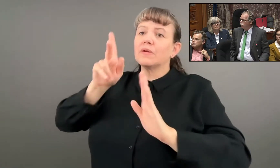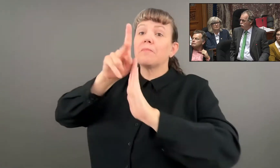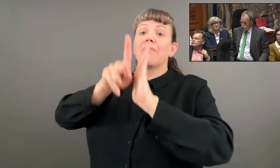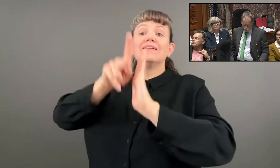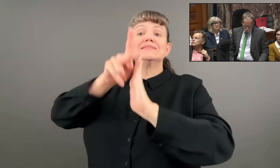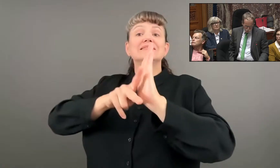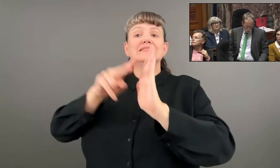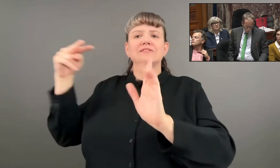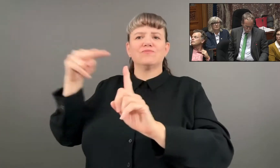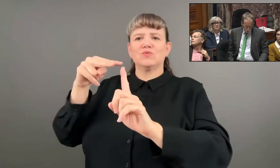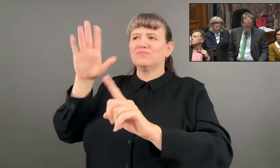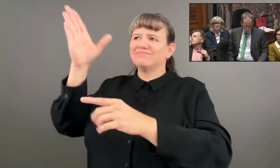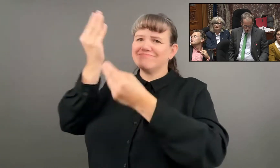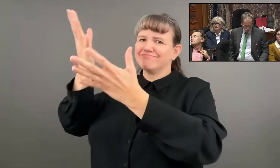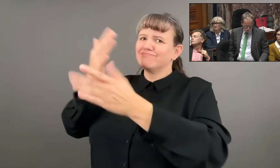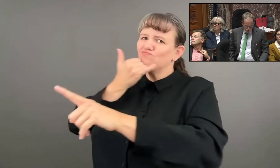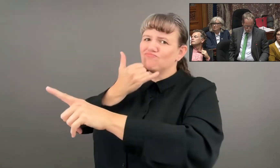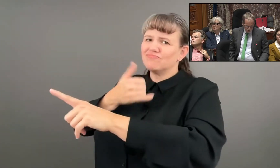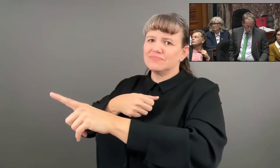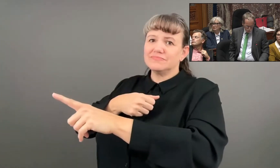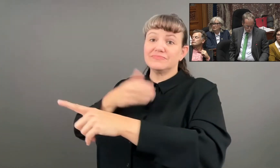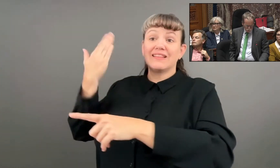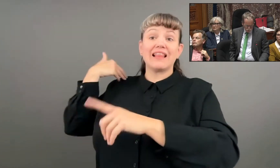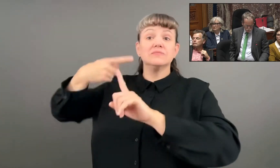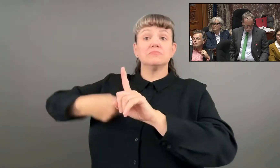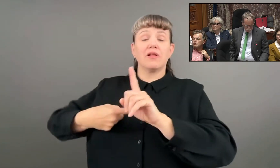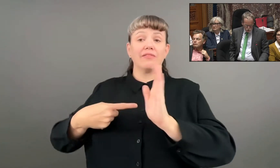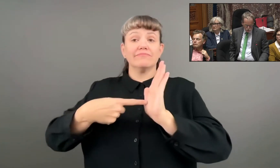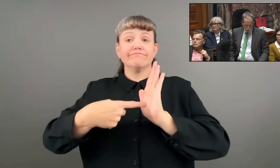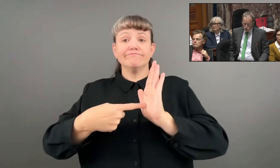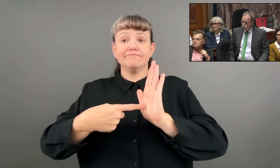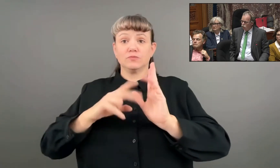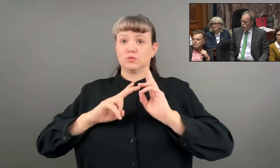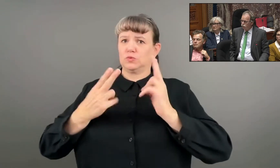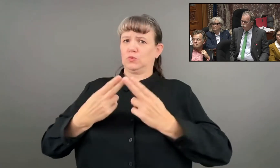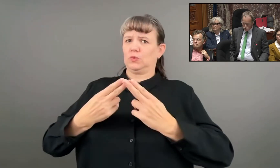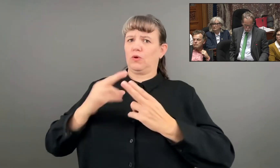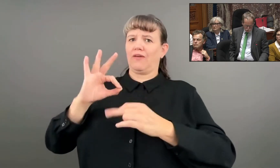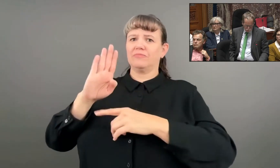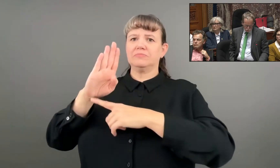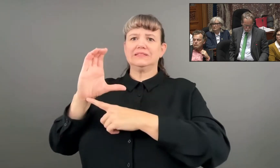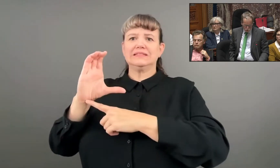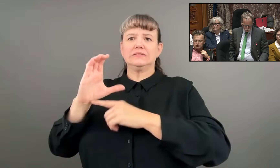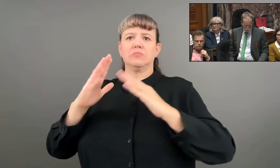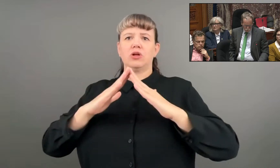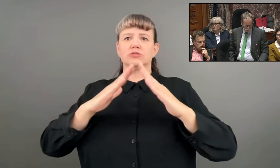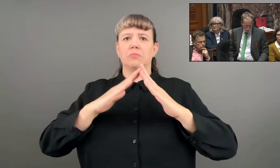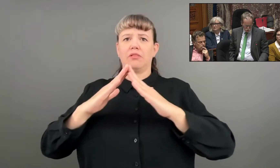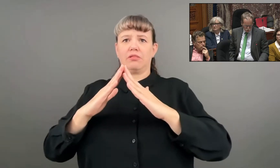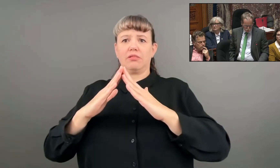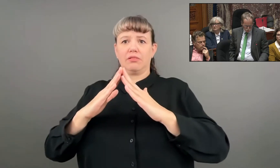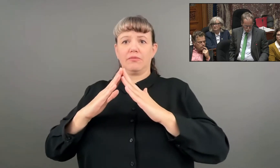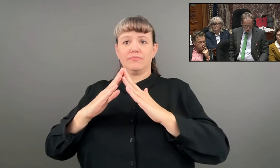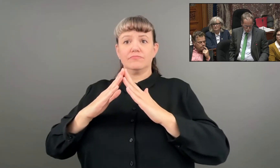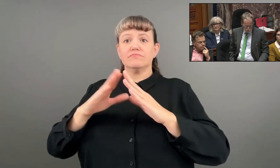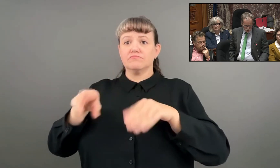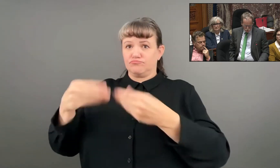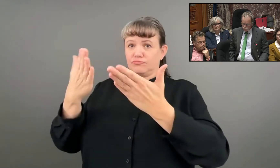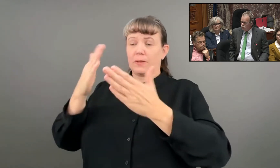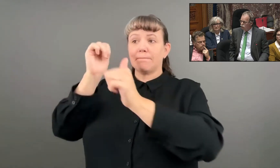month, the Union of BC Municipalities passed a resolution calling for a rights-based approach to